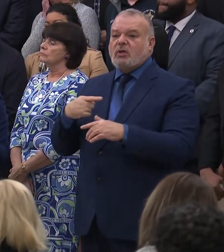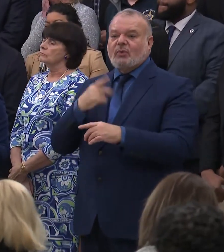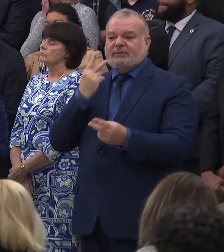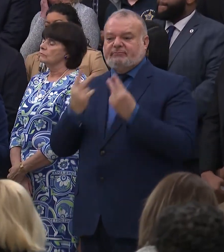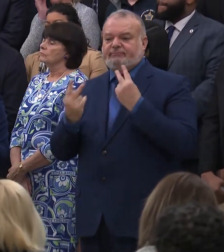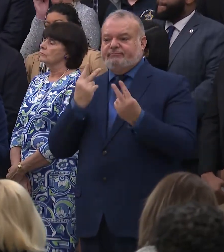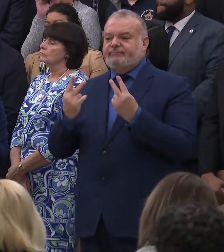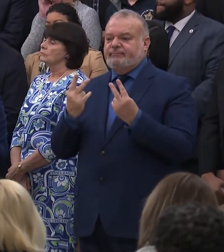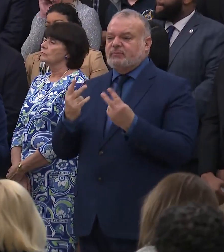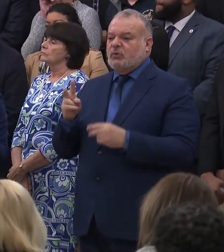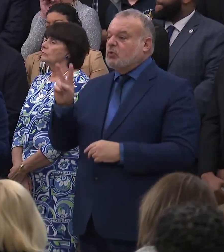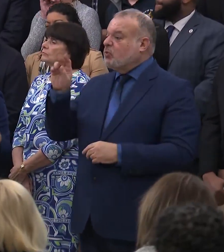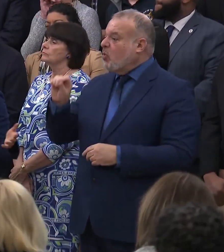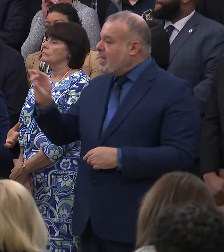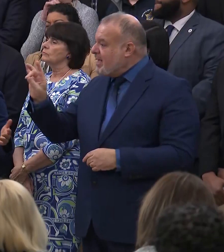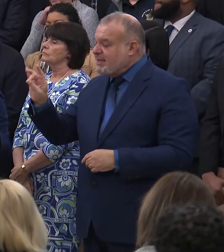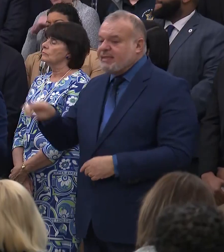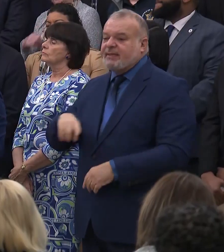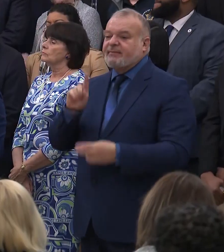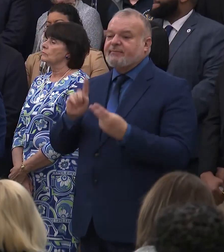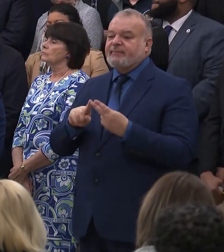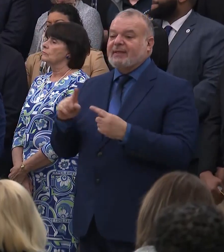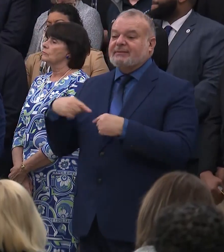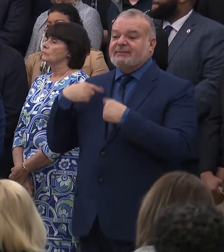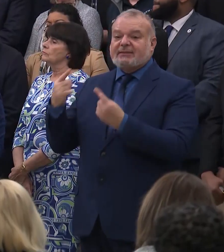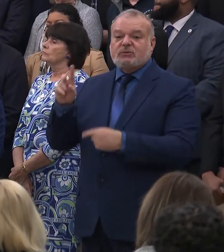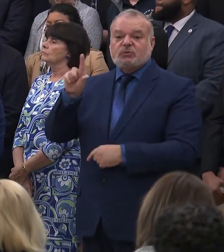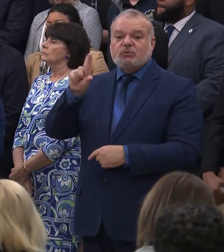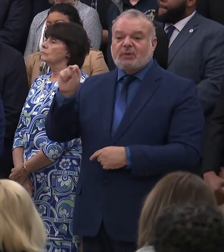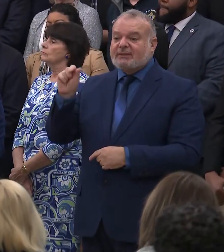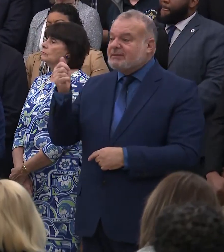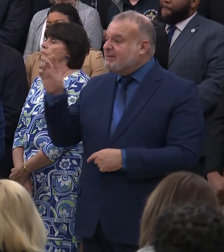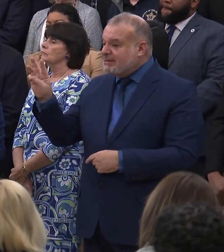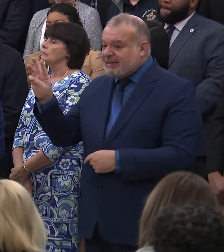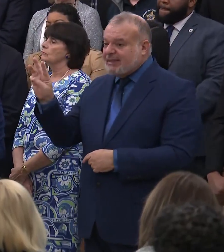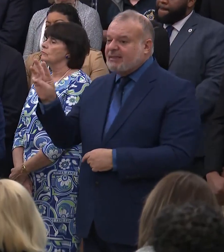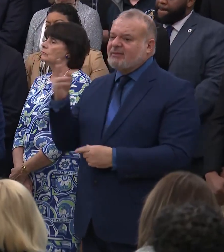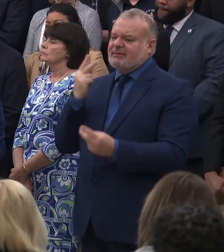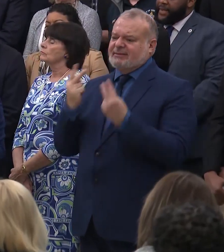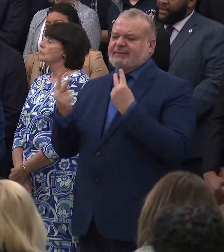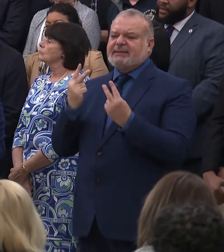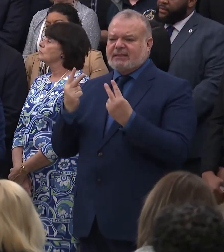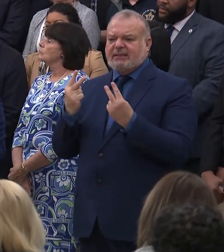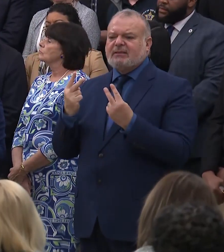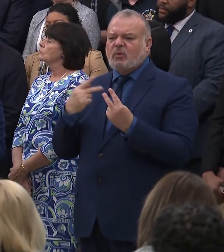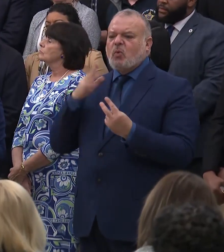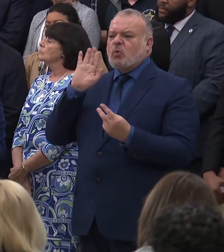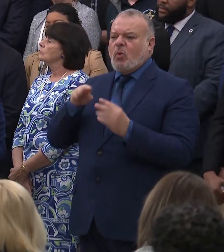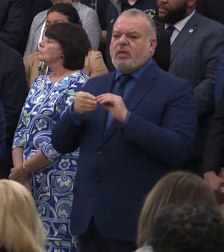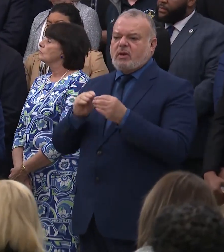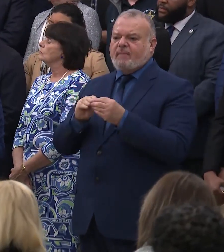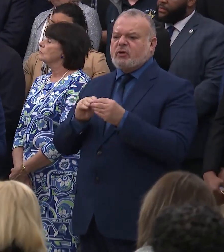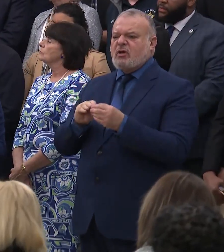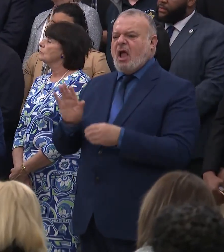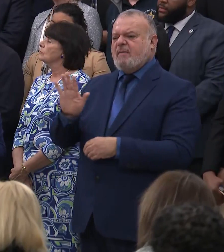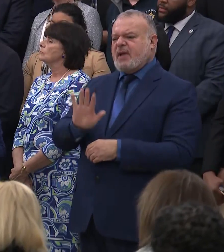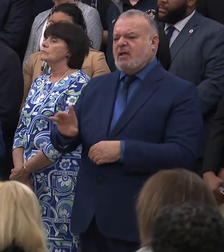since 2016. Just to extrapolate, we know the number is in the hundreds of thousands.